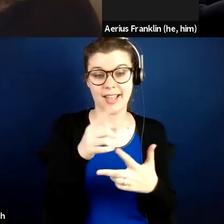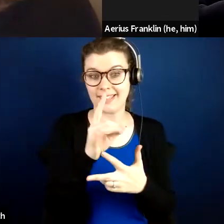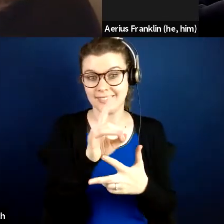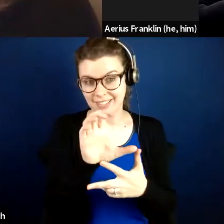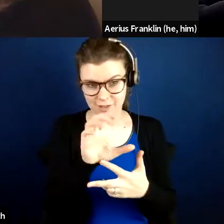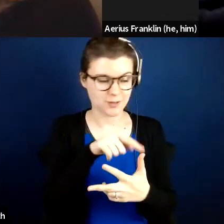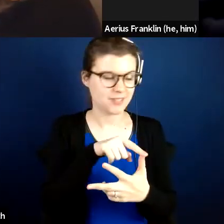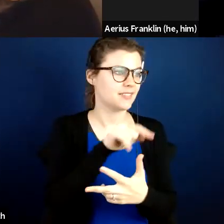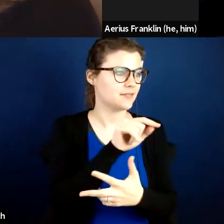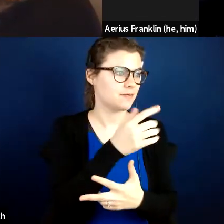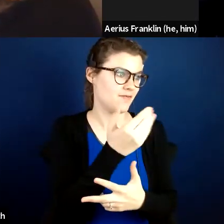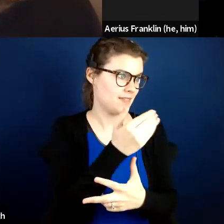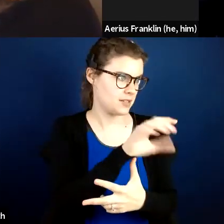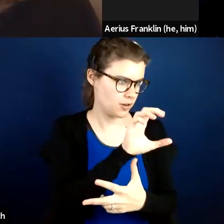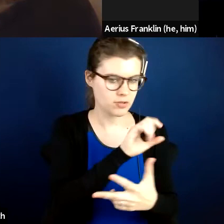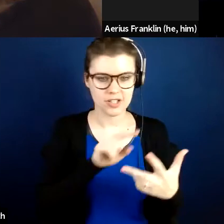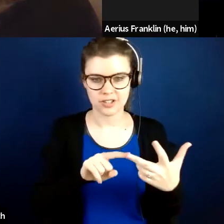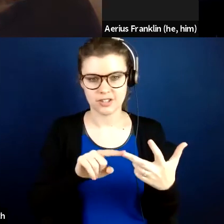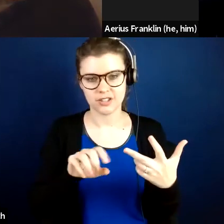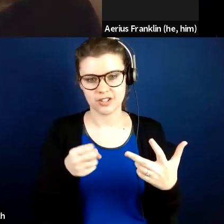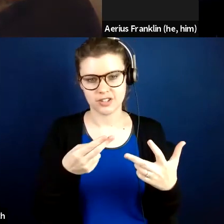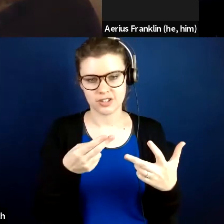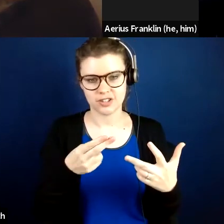over Arias 1,500 and Chica 700.